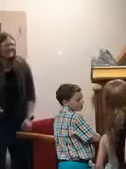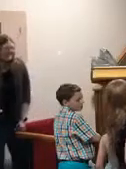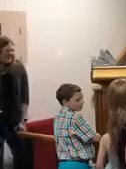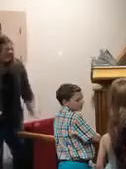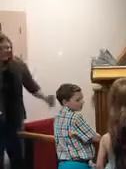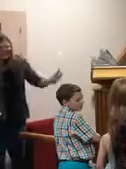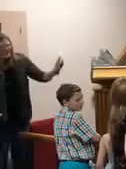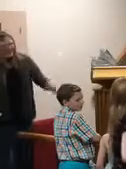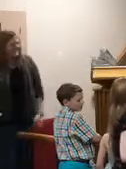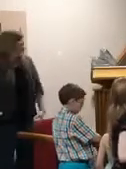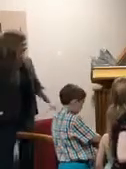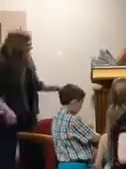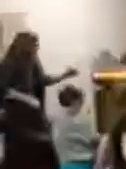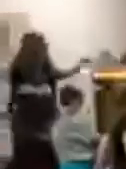life.